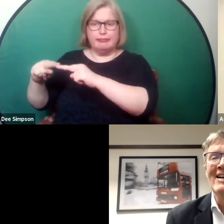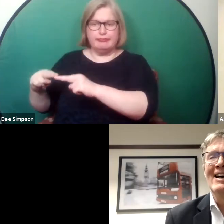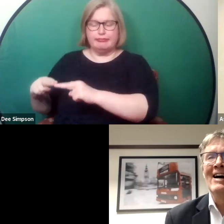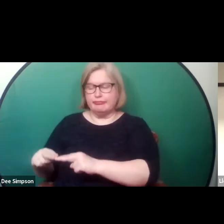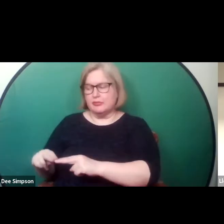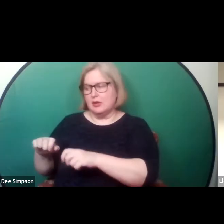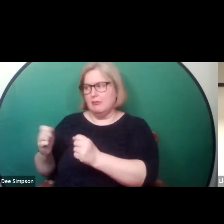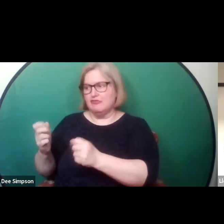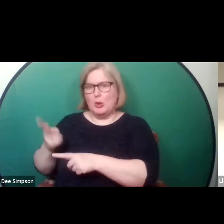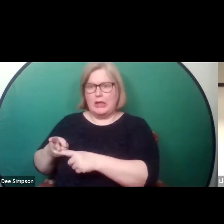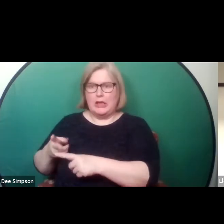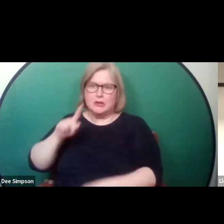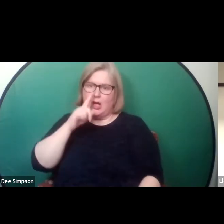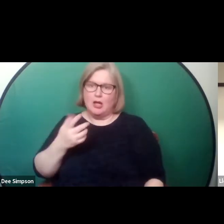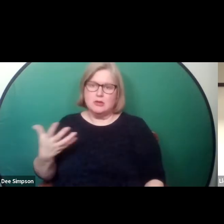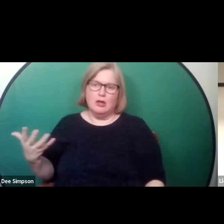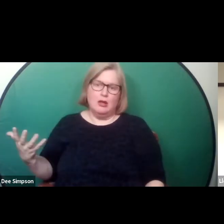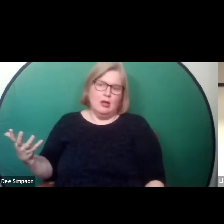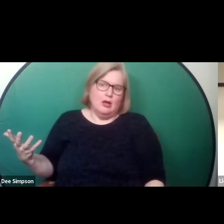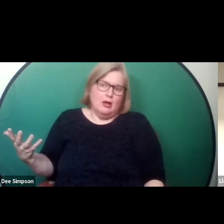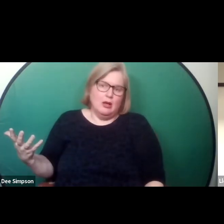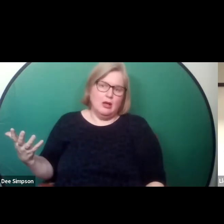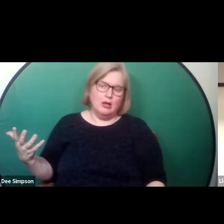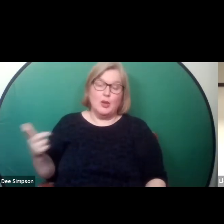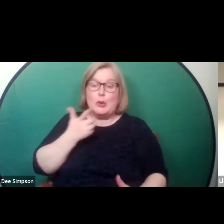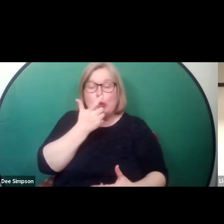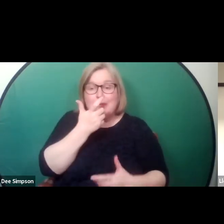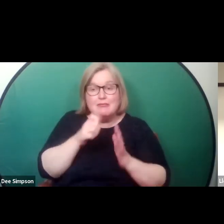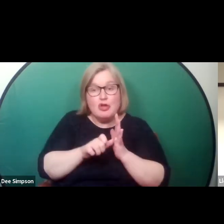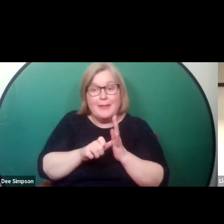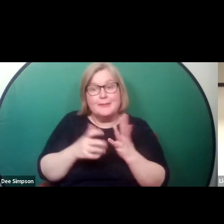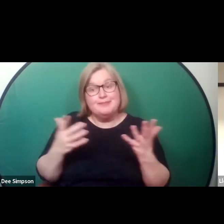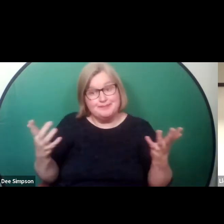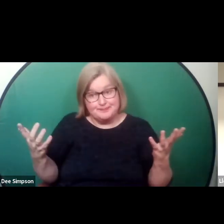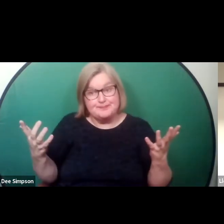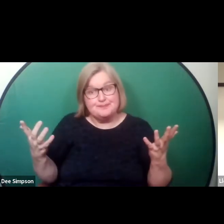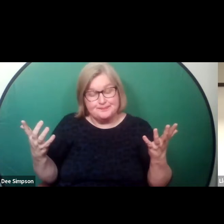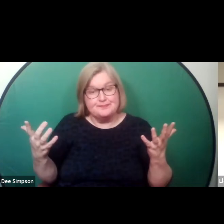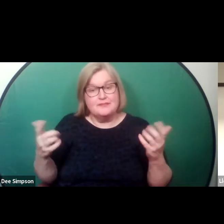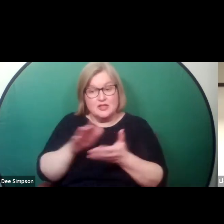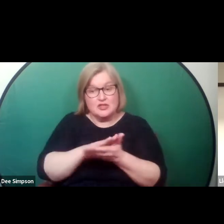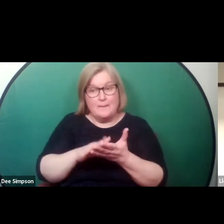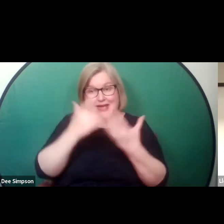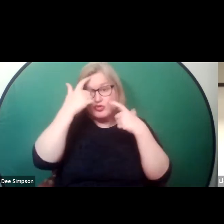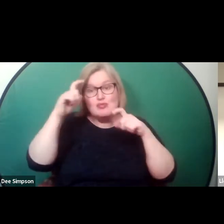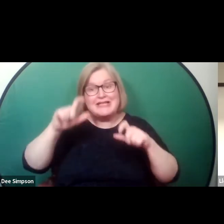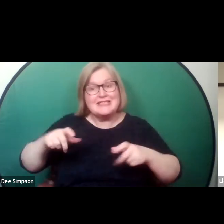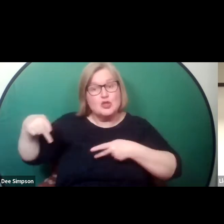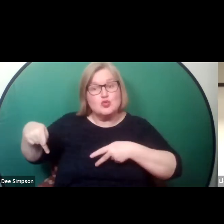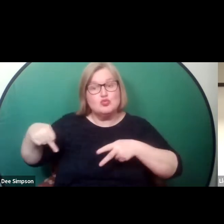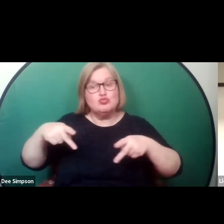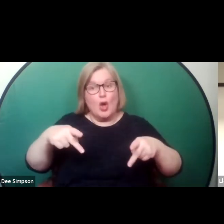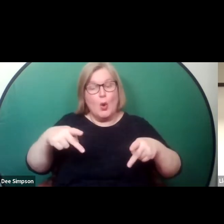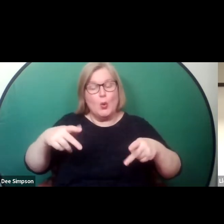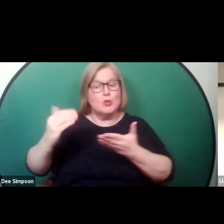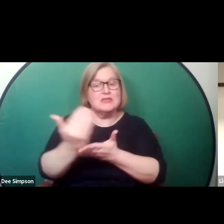working. There's a lot of factors there. So on more residential roadways or where it's